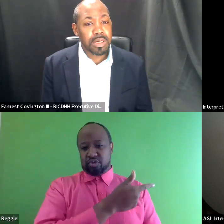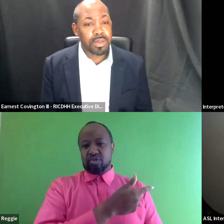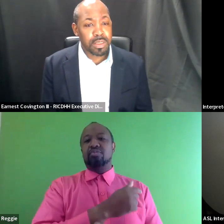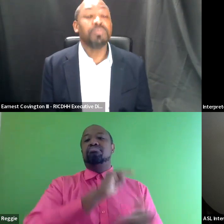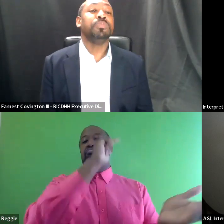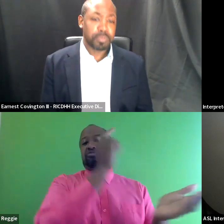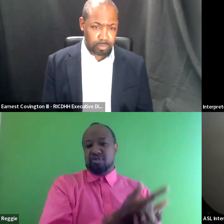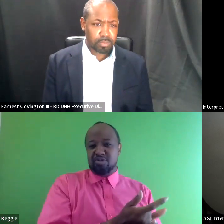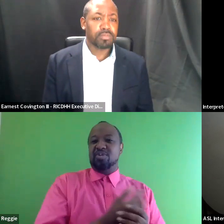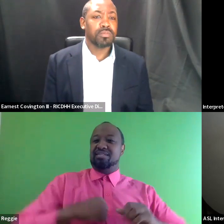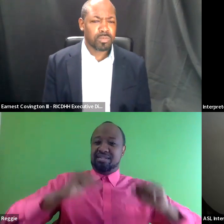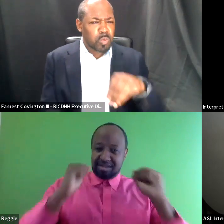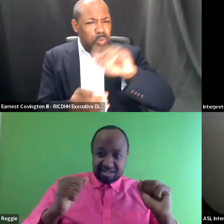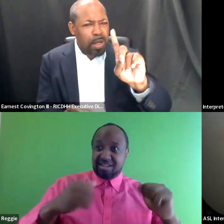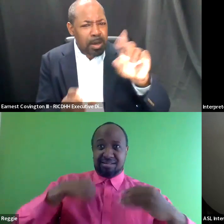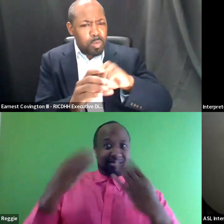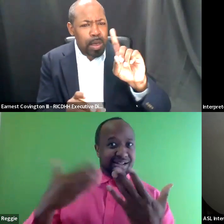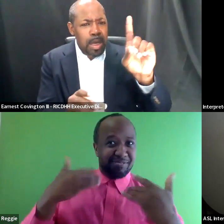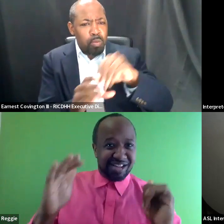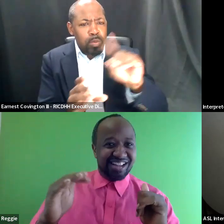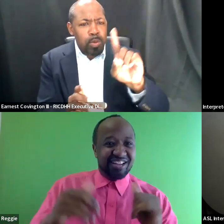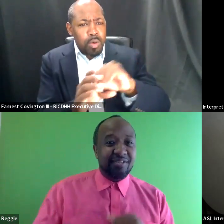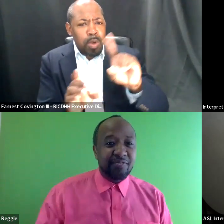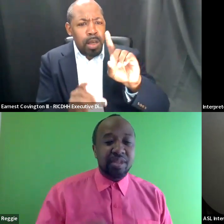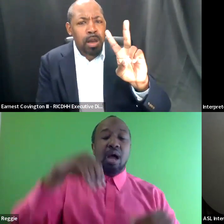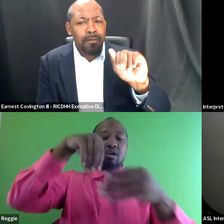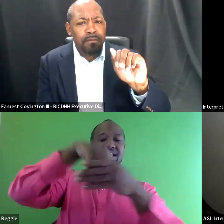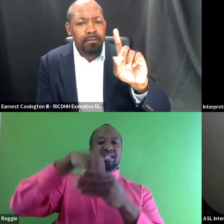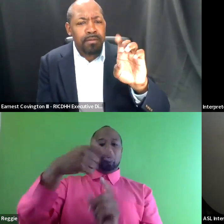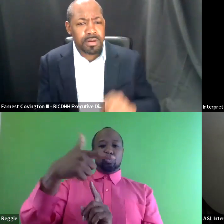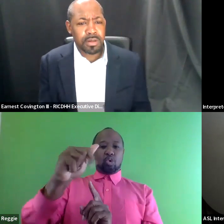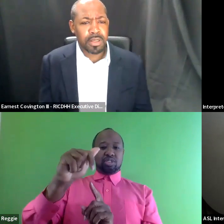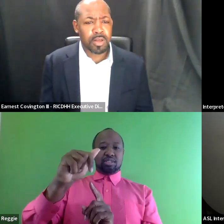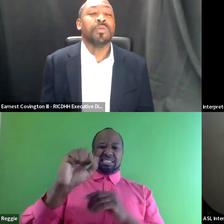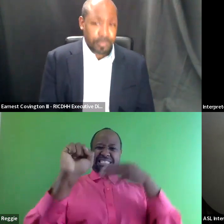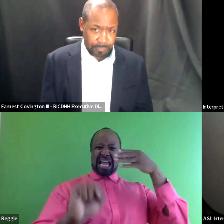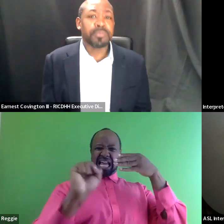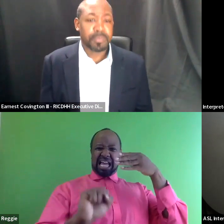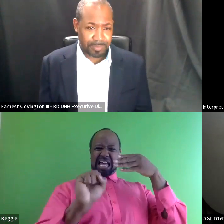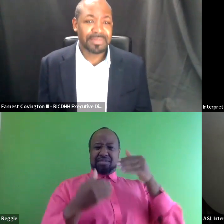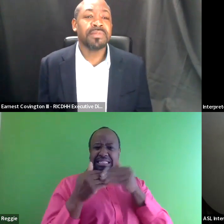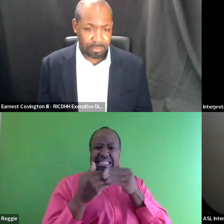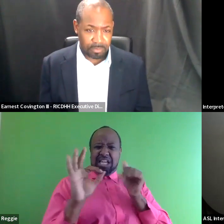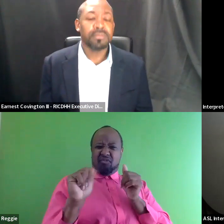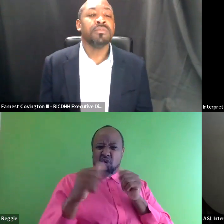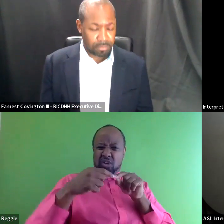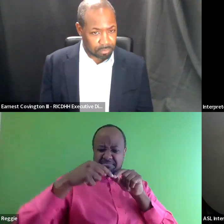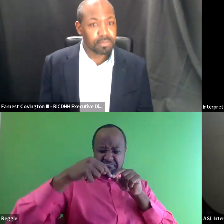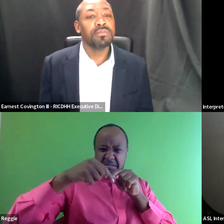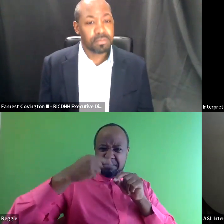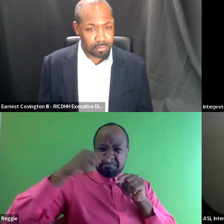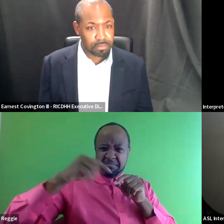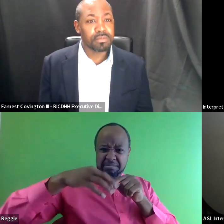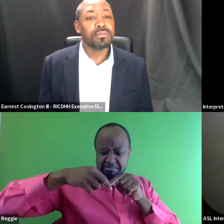and there was a different other state university. And anyway, I ended up going to Valdosta State. It's in the